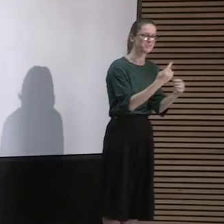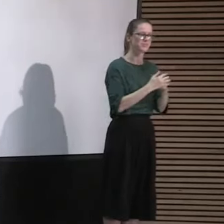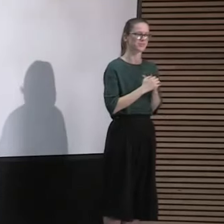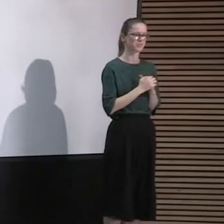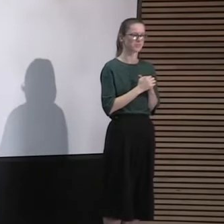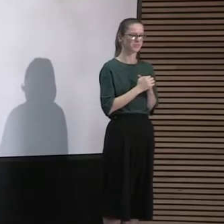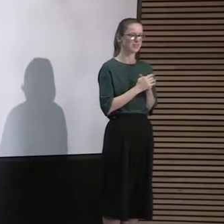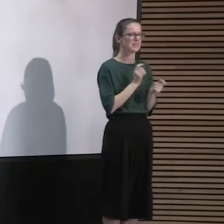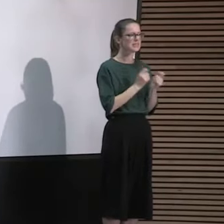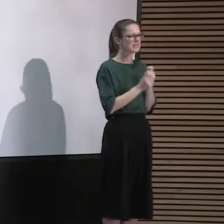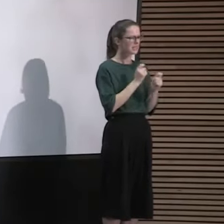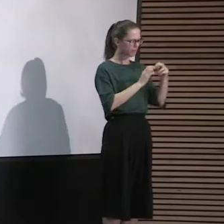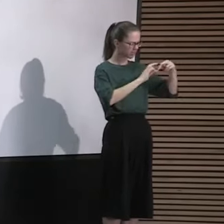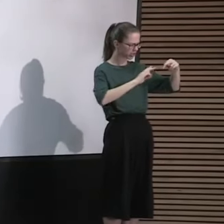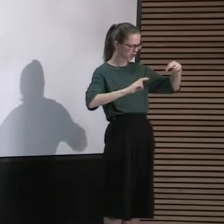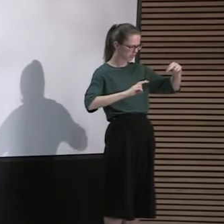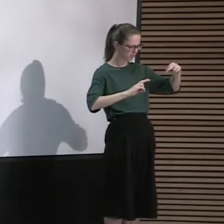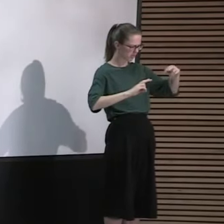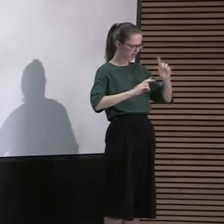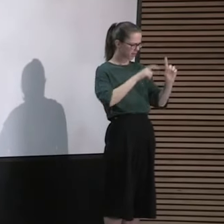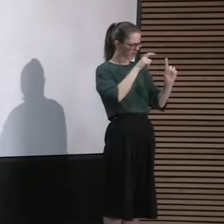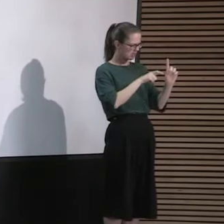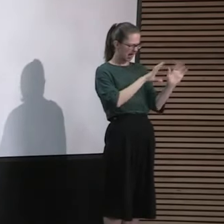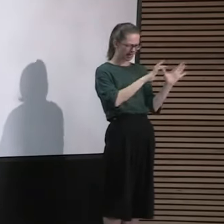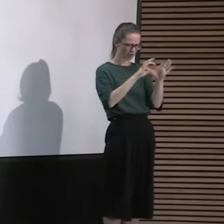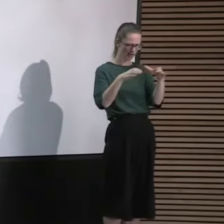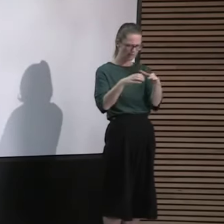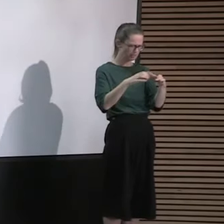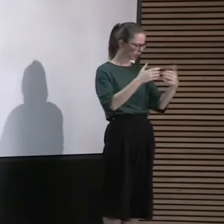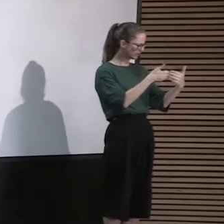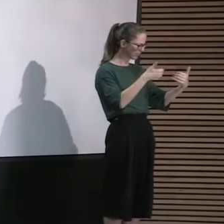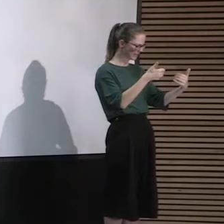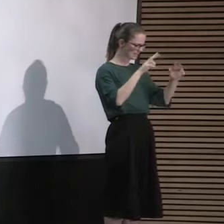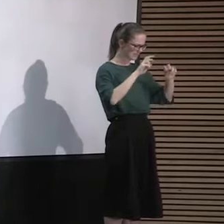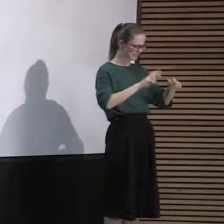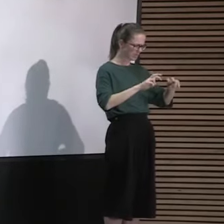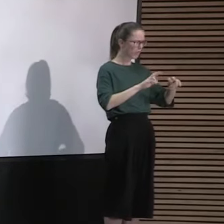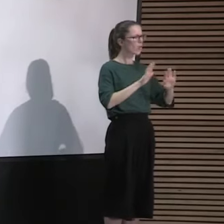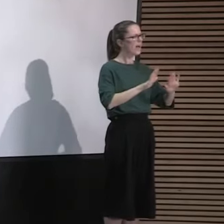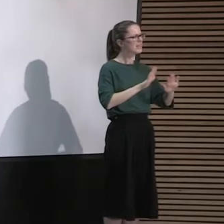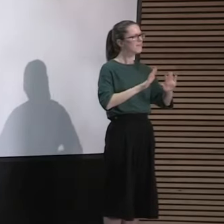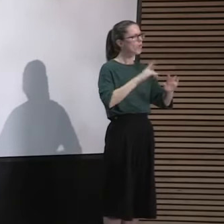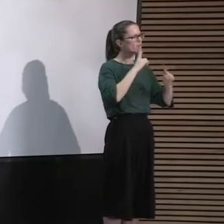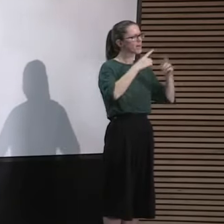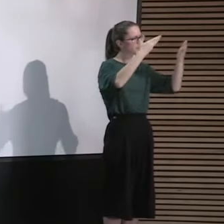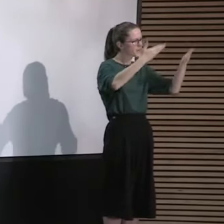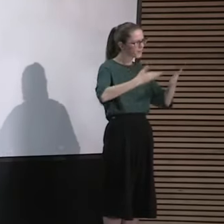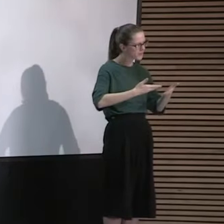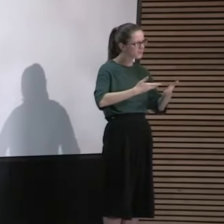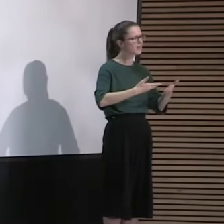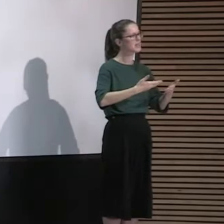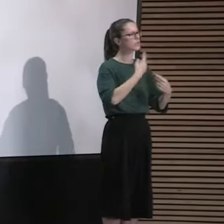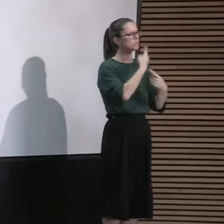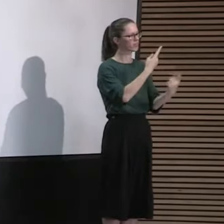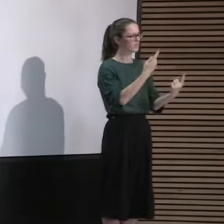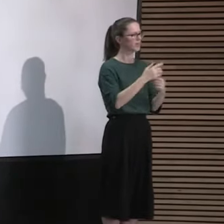testing to link whether it's a cluster that we're already aware of is a really key part of the analysis. And so the normal 1 p.m. reporting yesterday